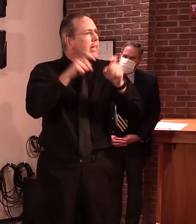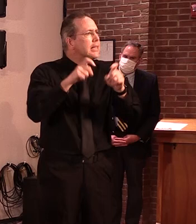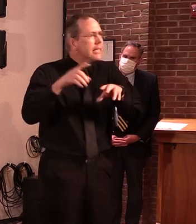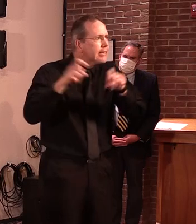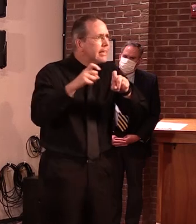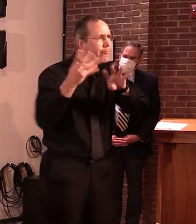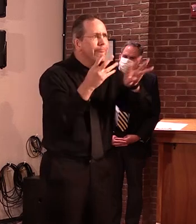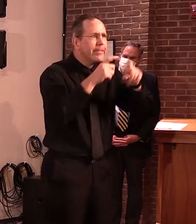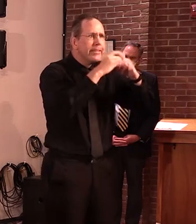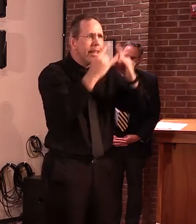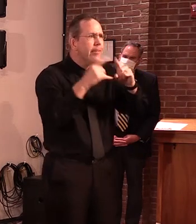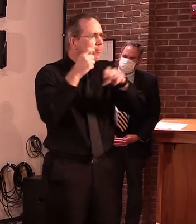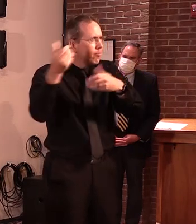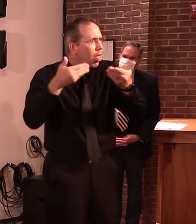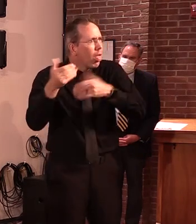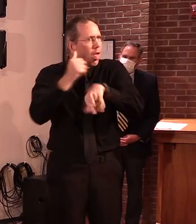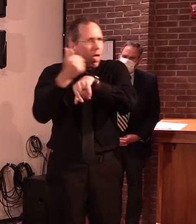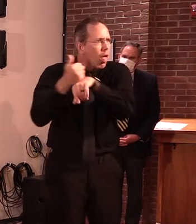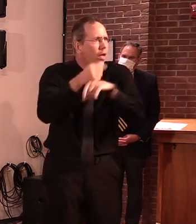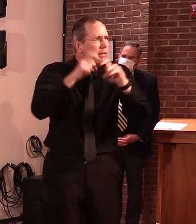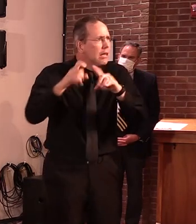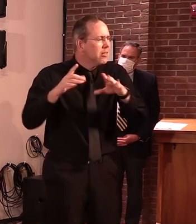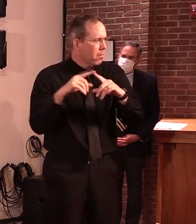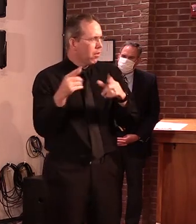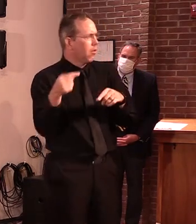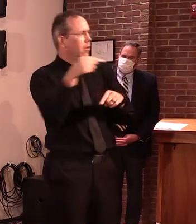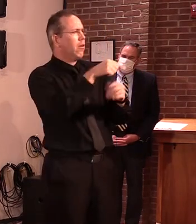mentioned before by Secretary French that